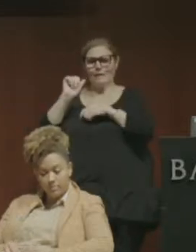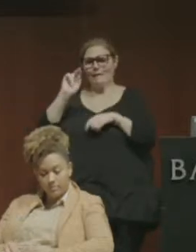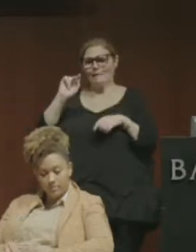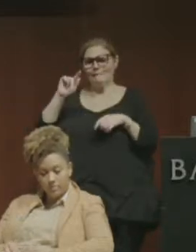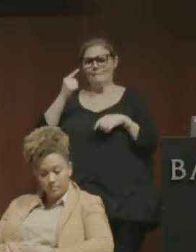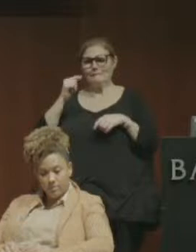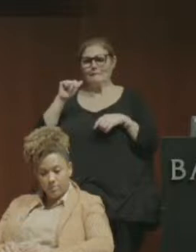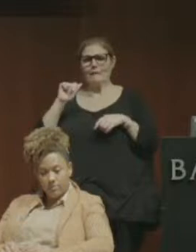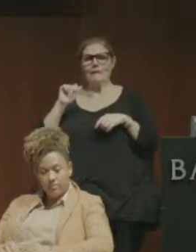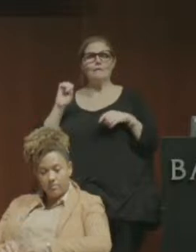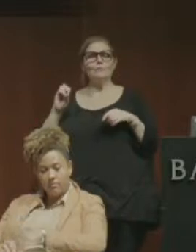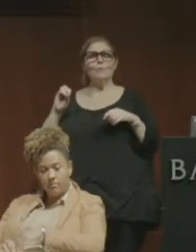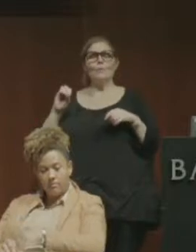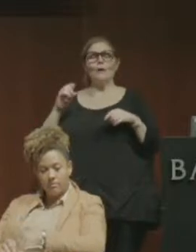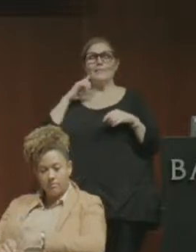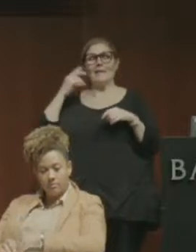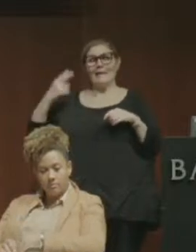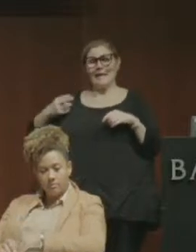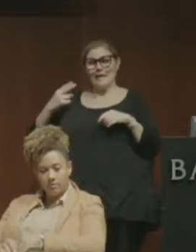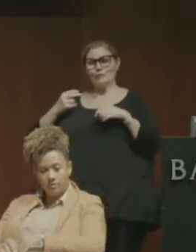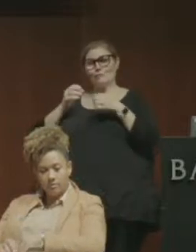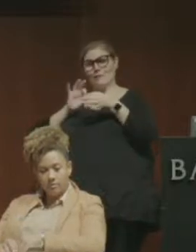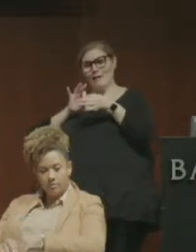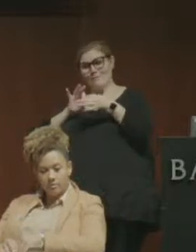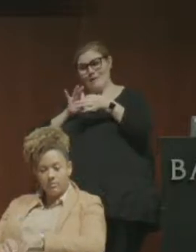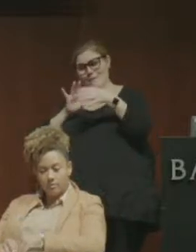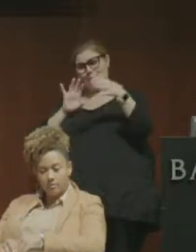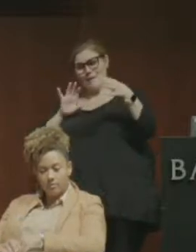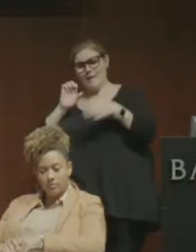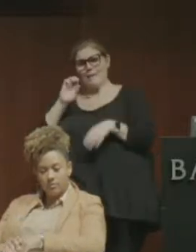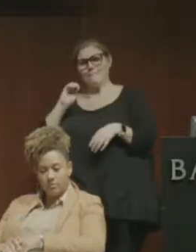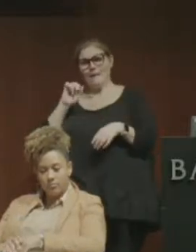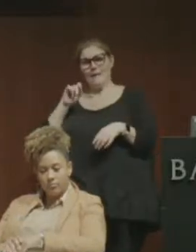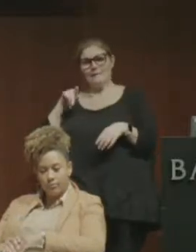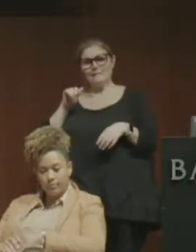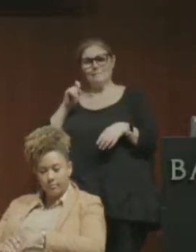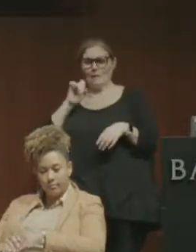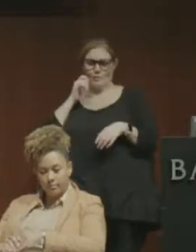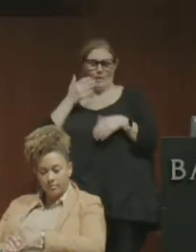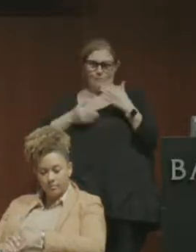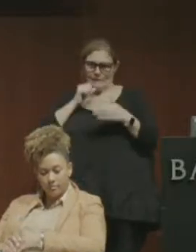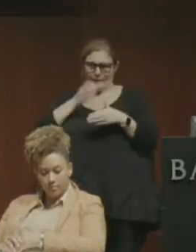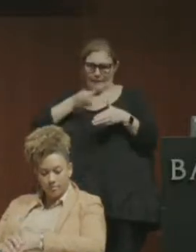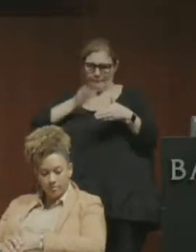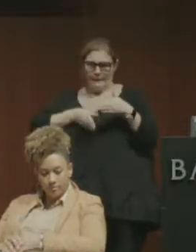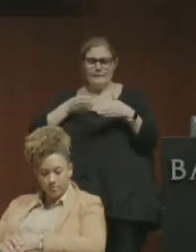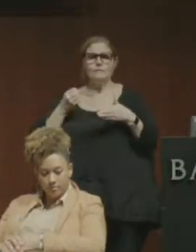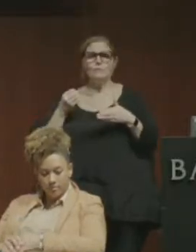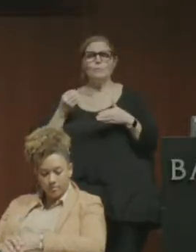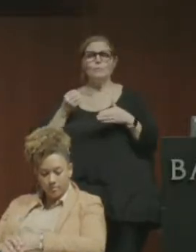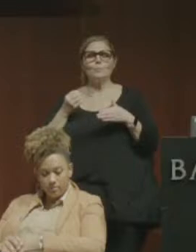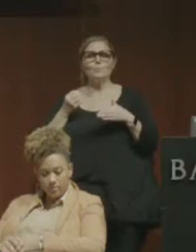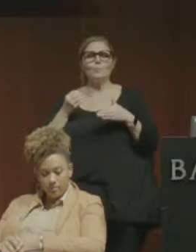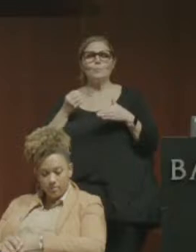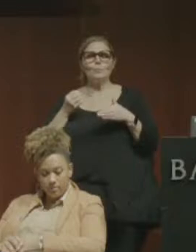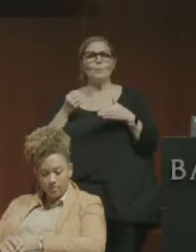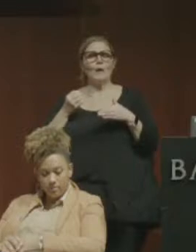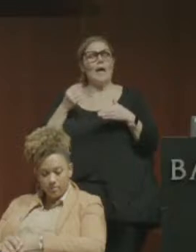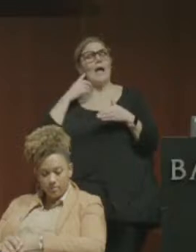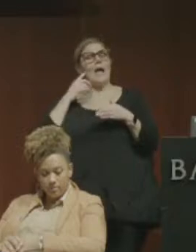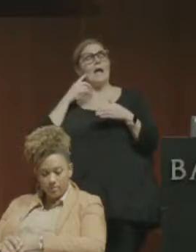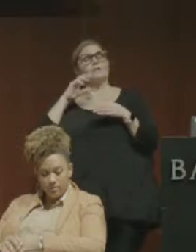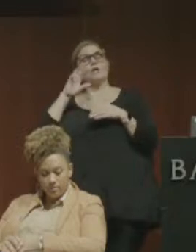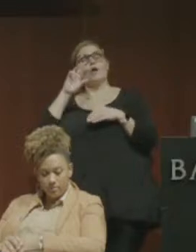history of emancipation as a very incomplete process. And so as the